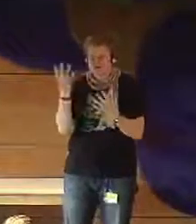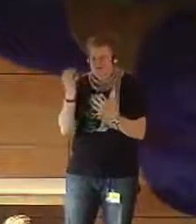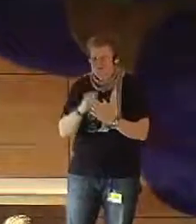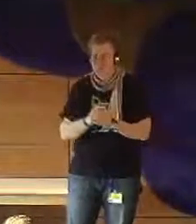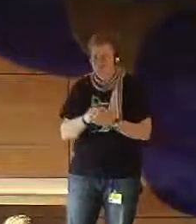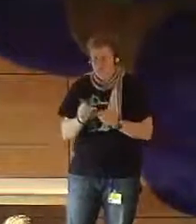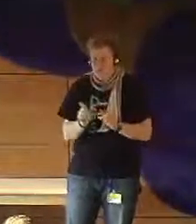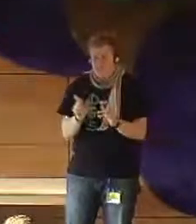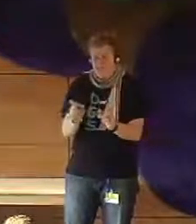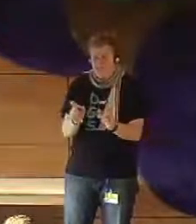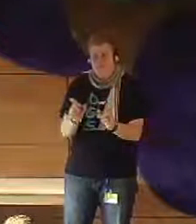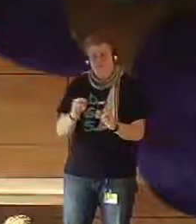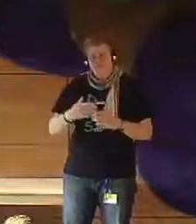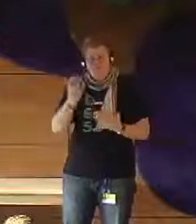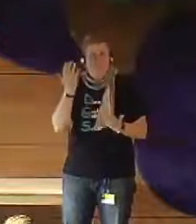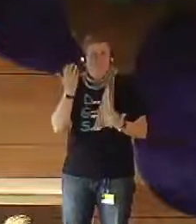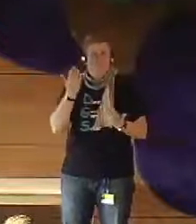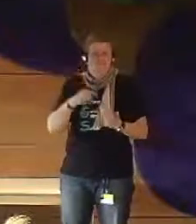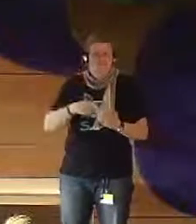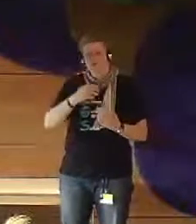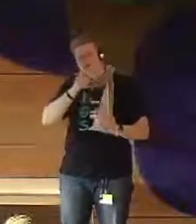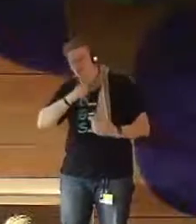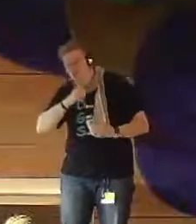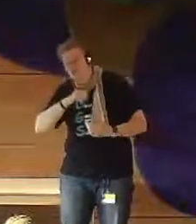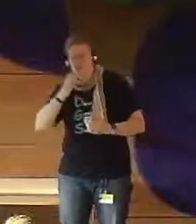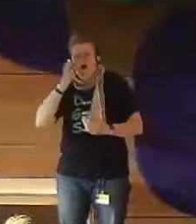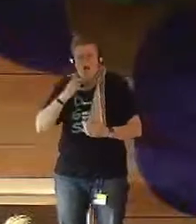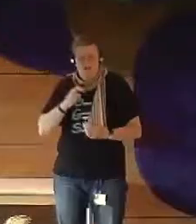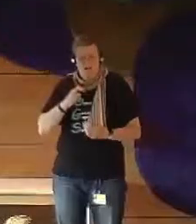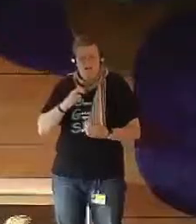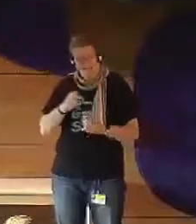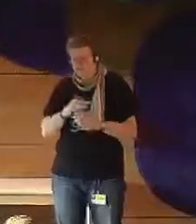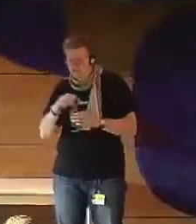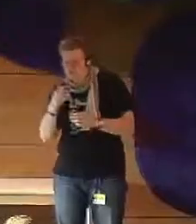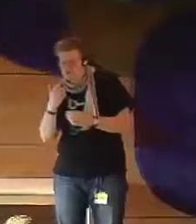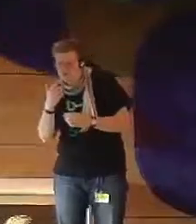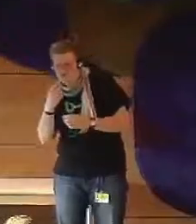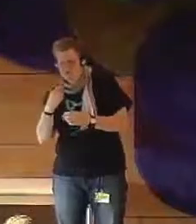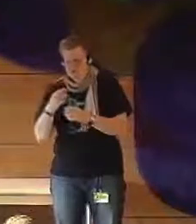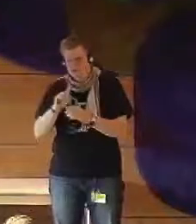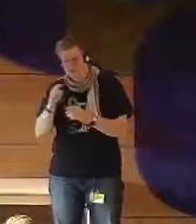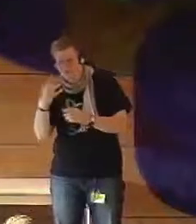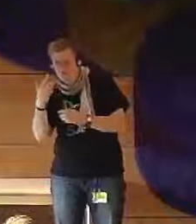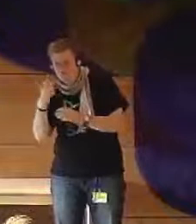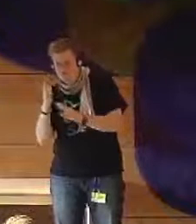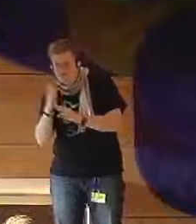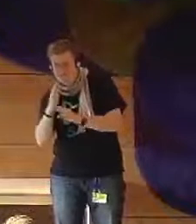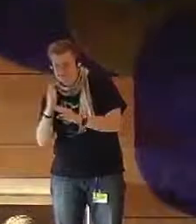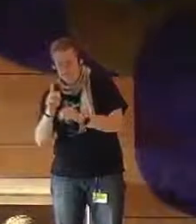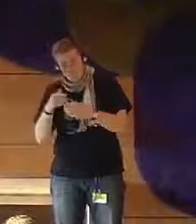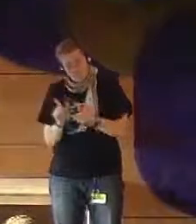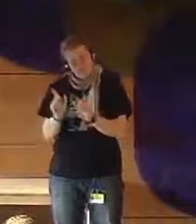And so this is a bone scan, and this is looking at normal bone, and this is looking